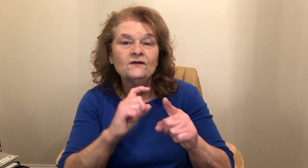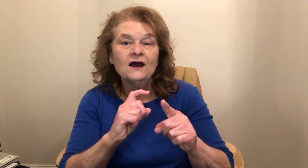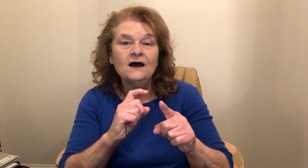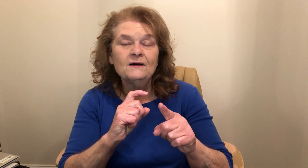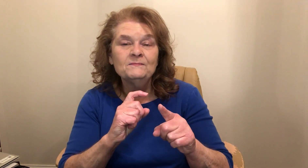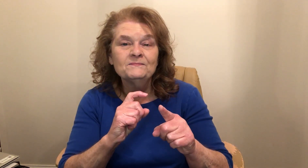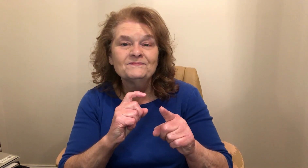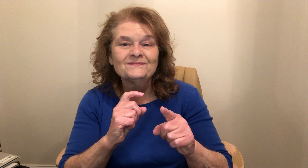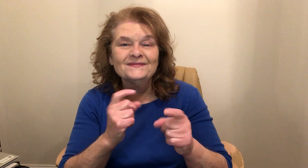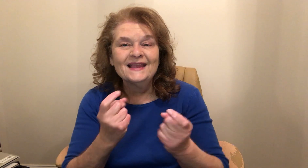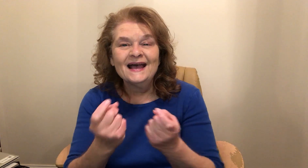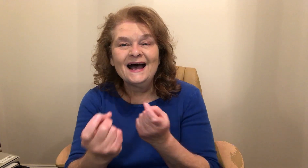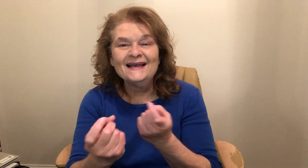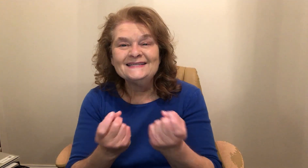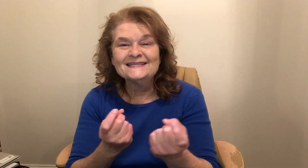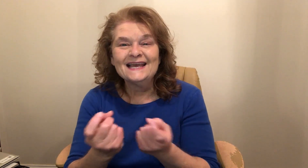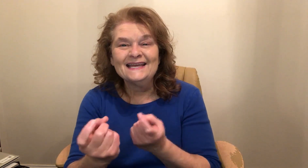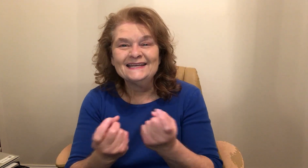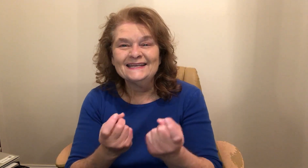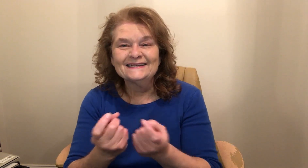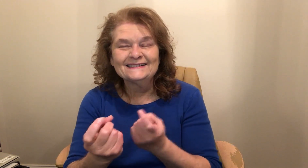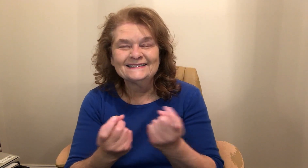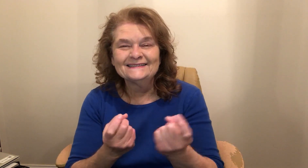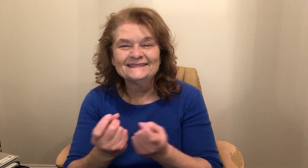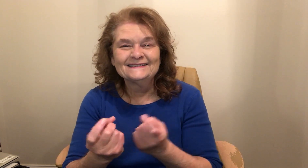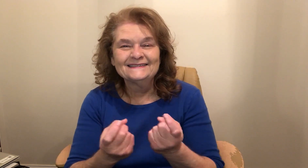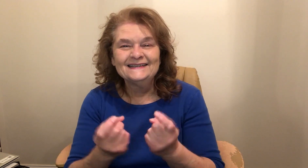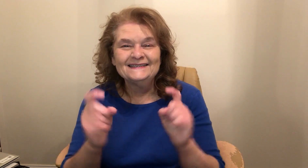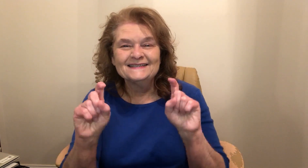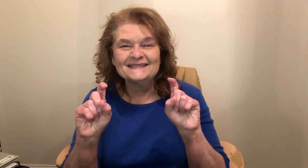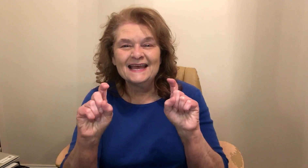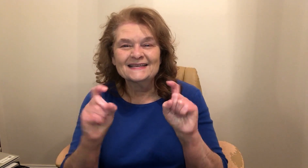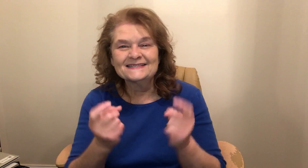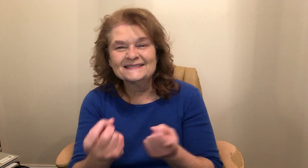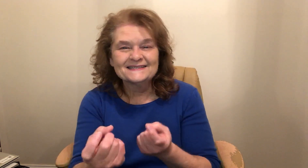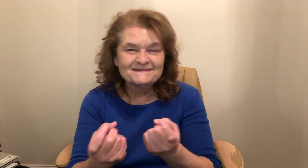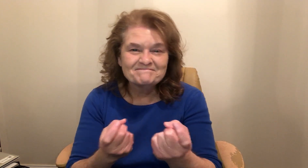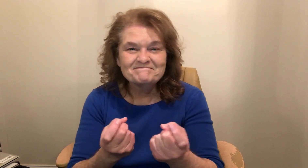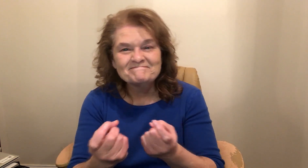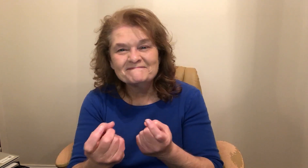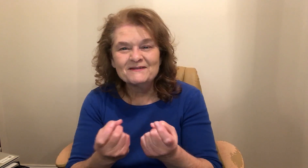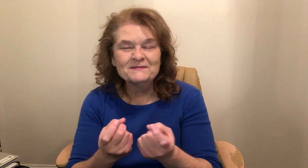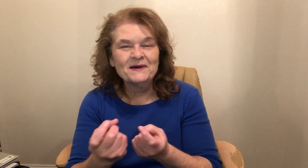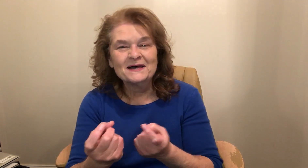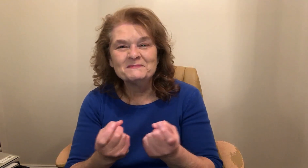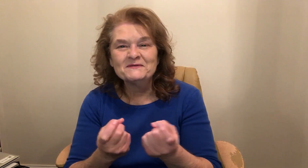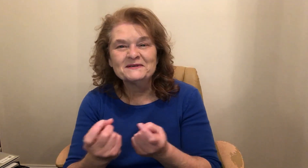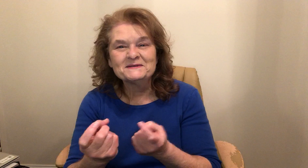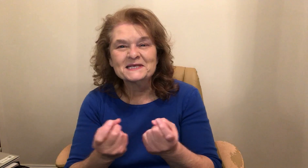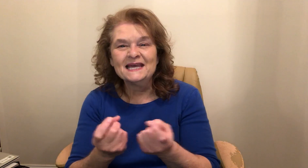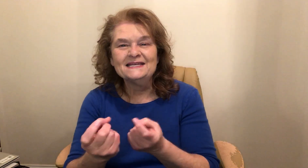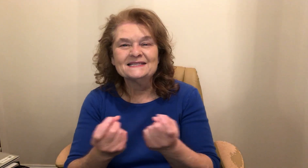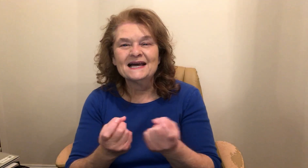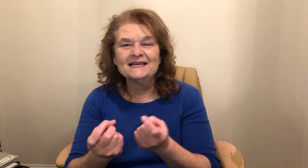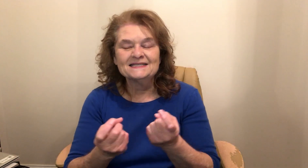from ice skating, just X's, on the bottom of the skates, ice